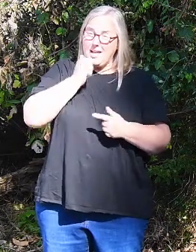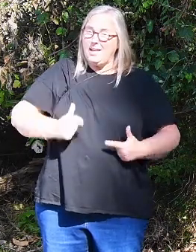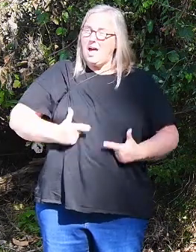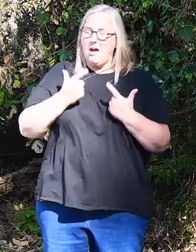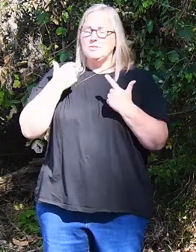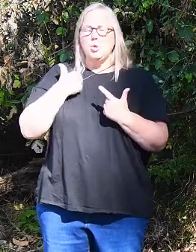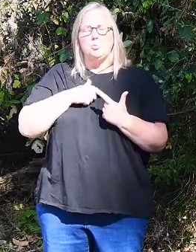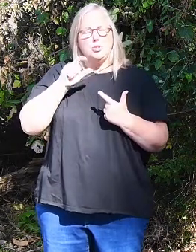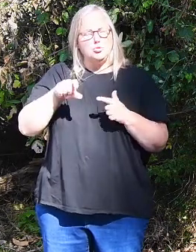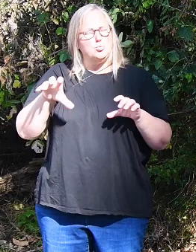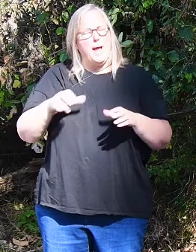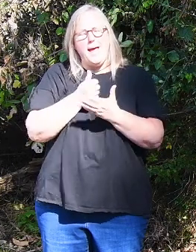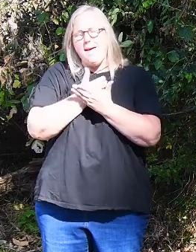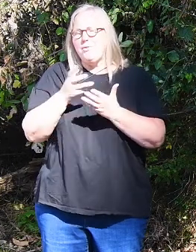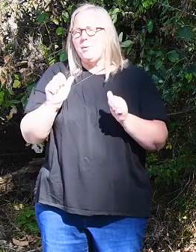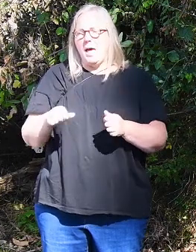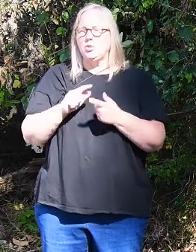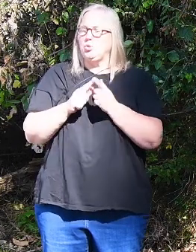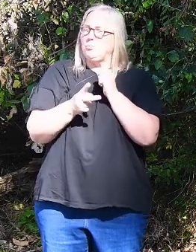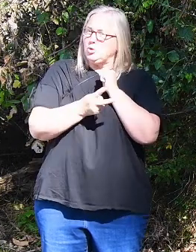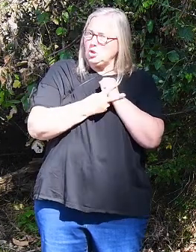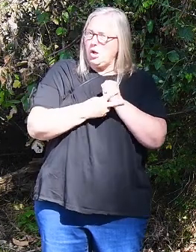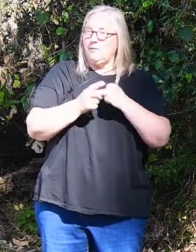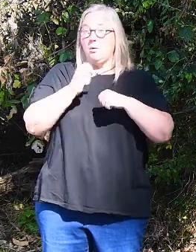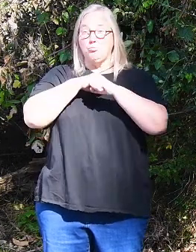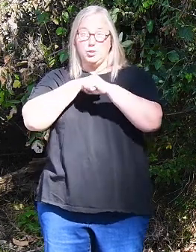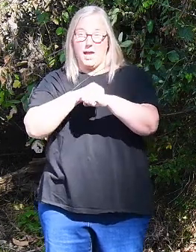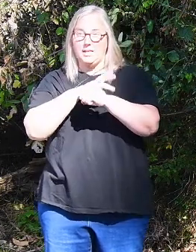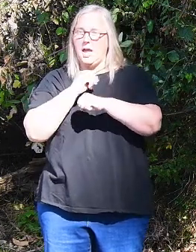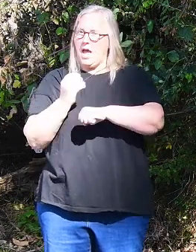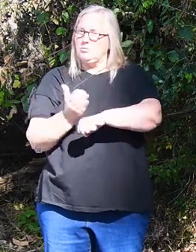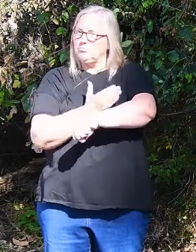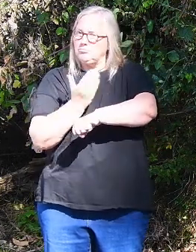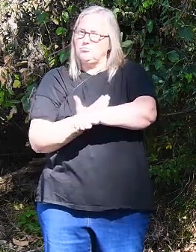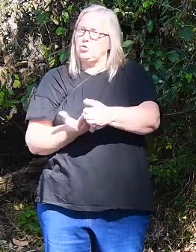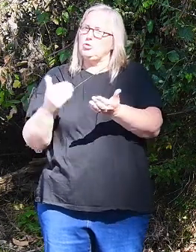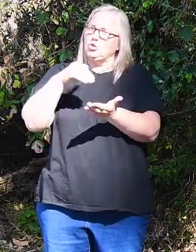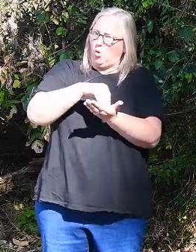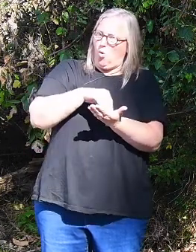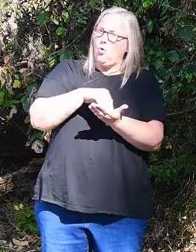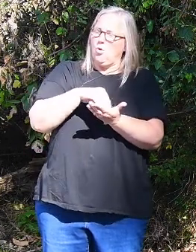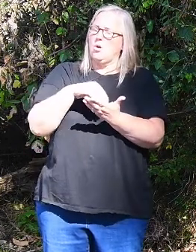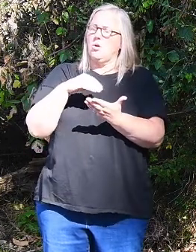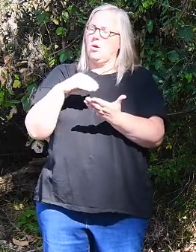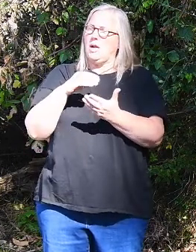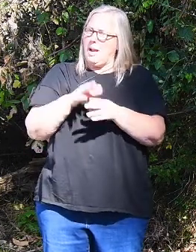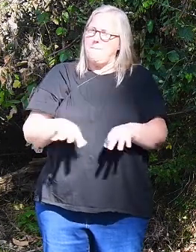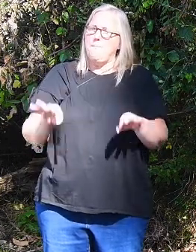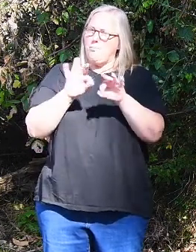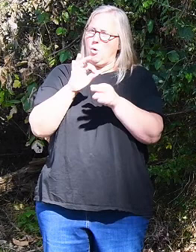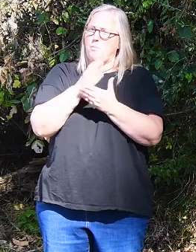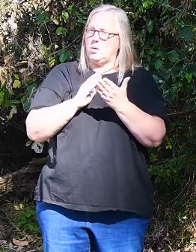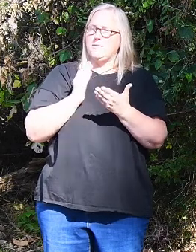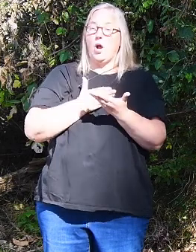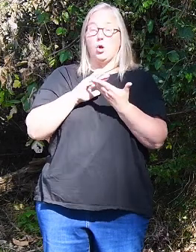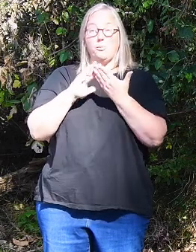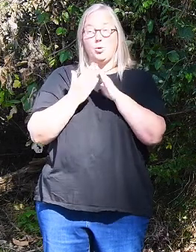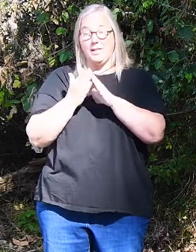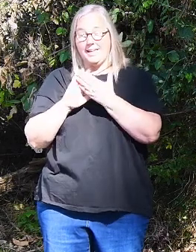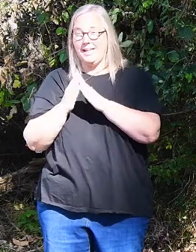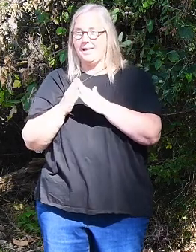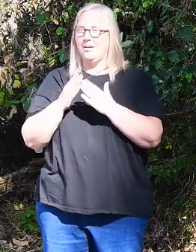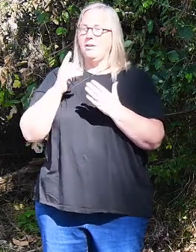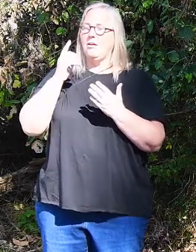can to preserve, protect, and restore these important parts of our community